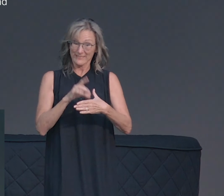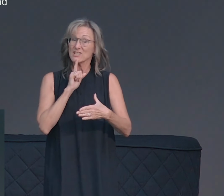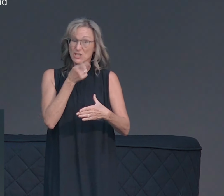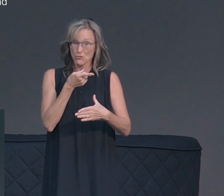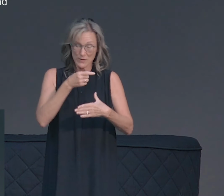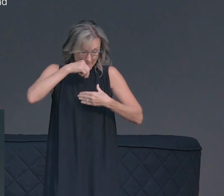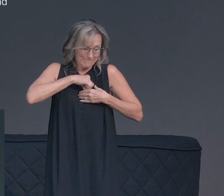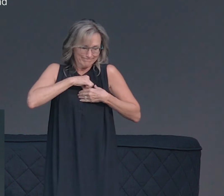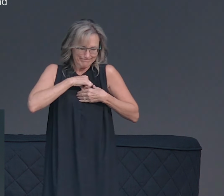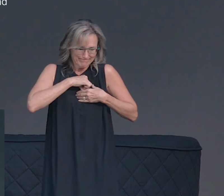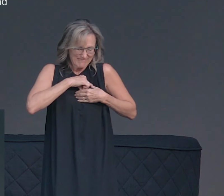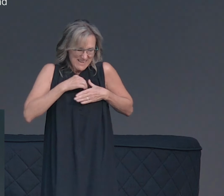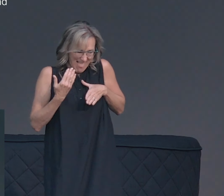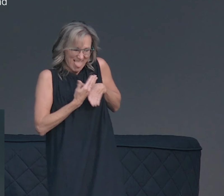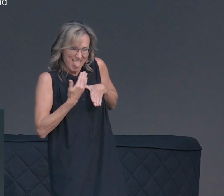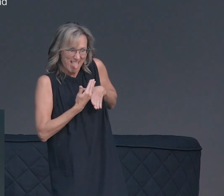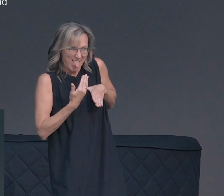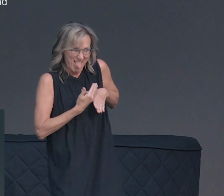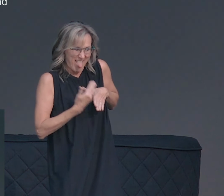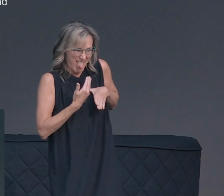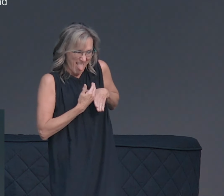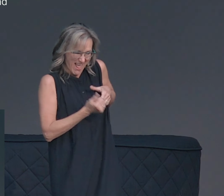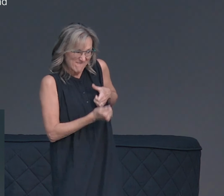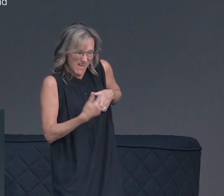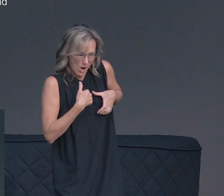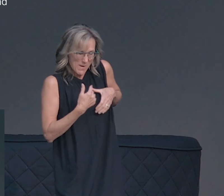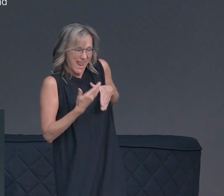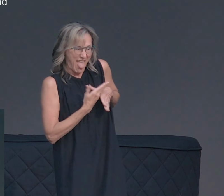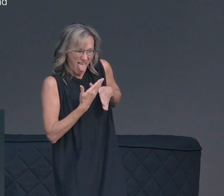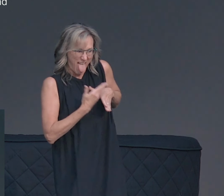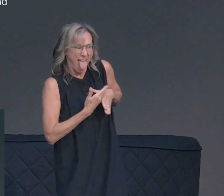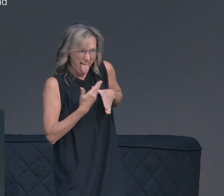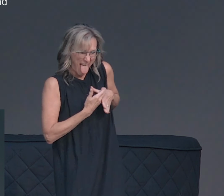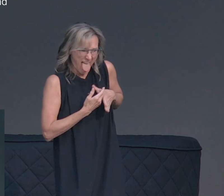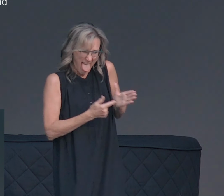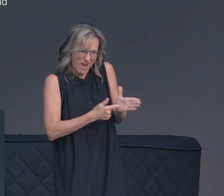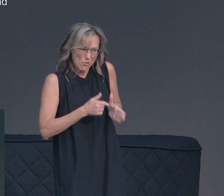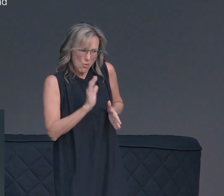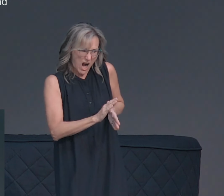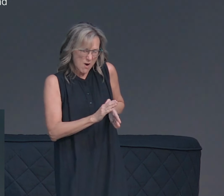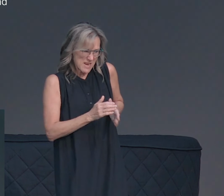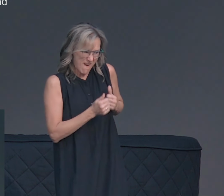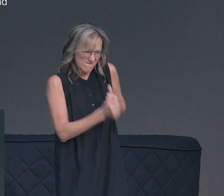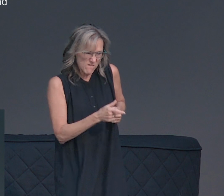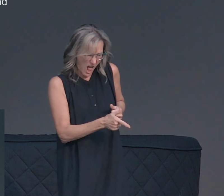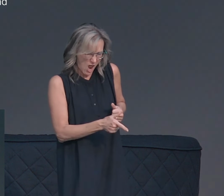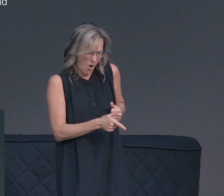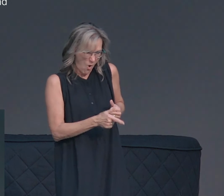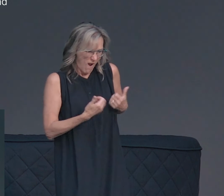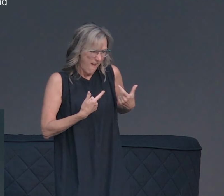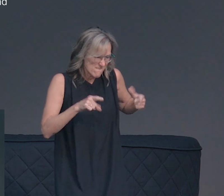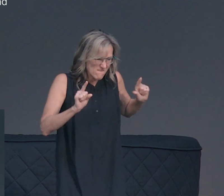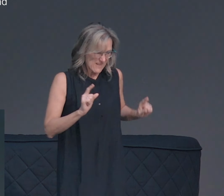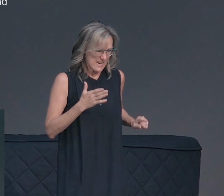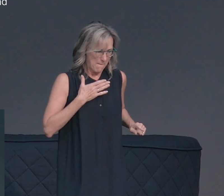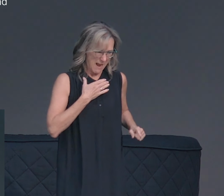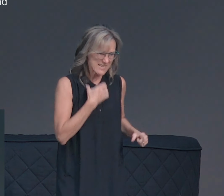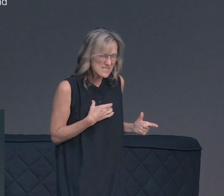out to the depths of your heart, demanding your allegiance, demanding your